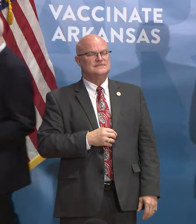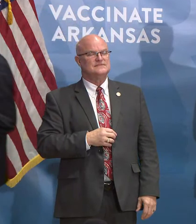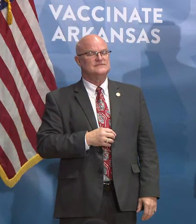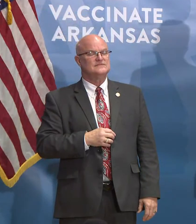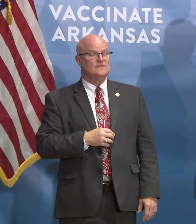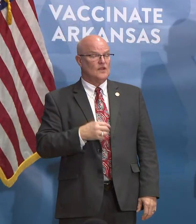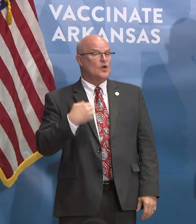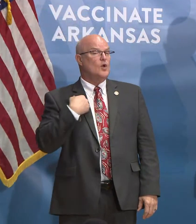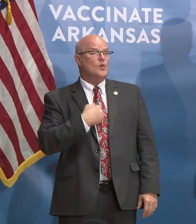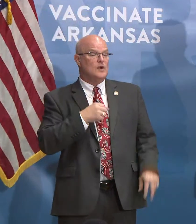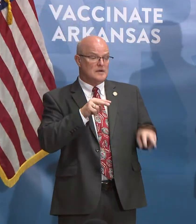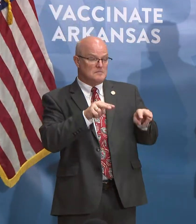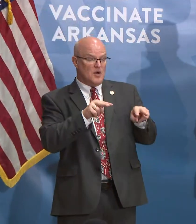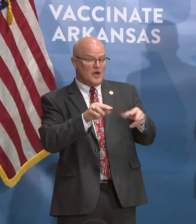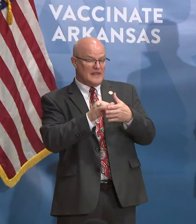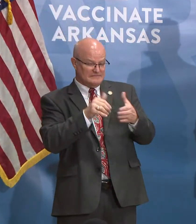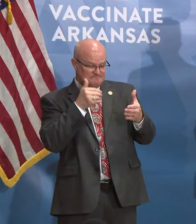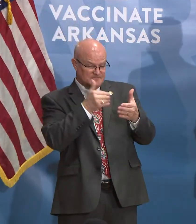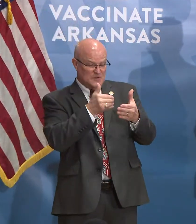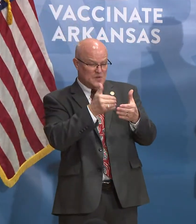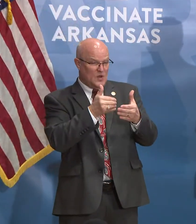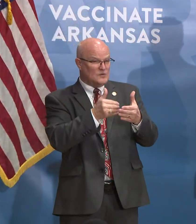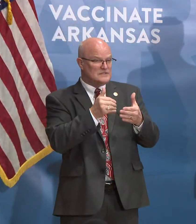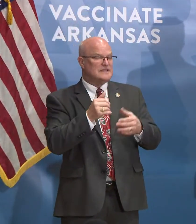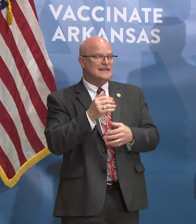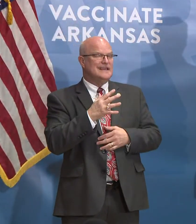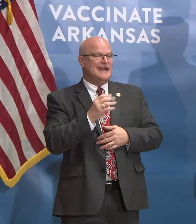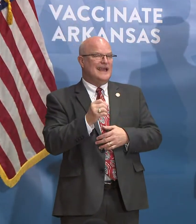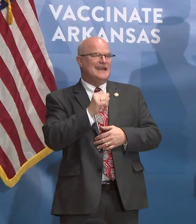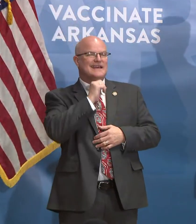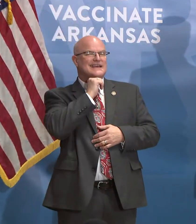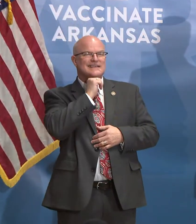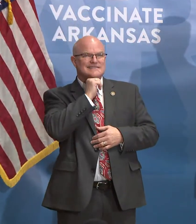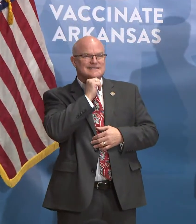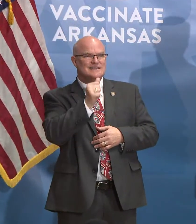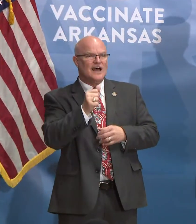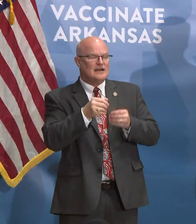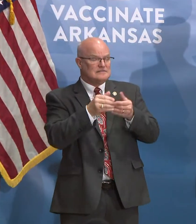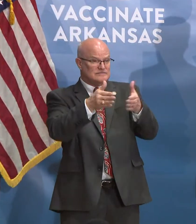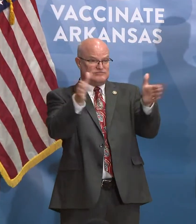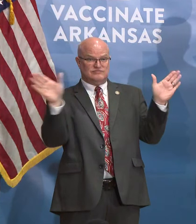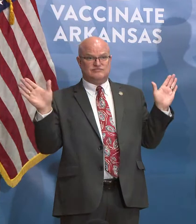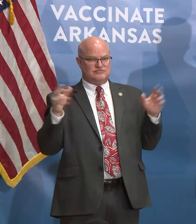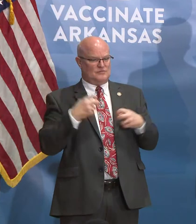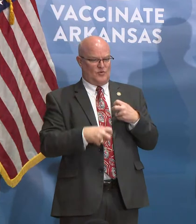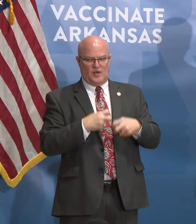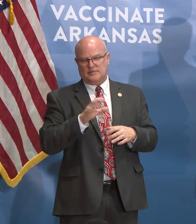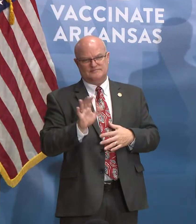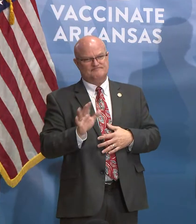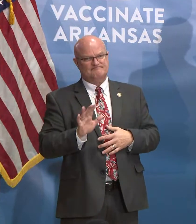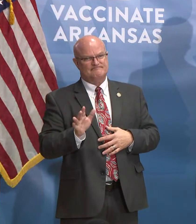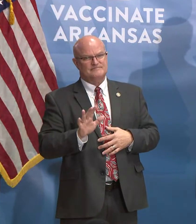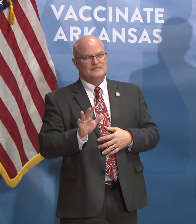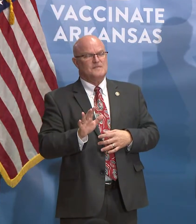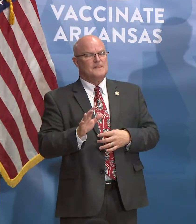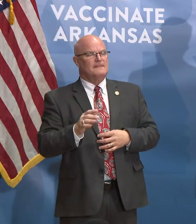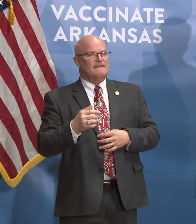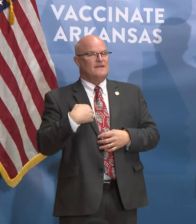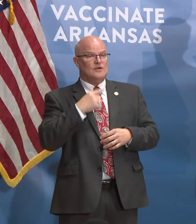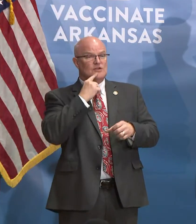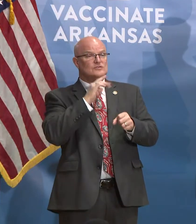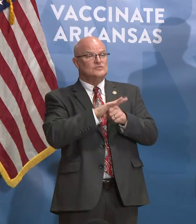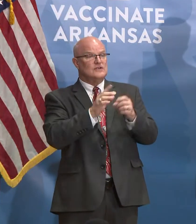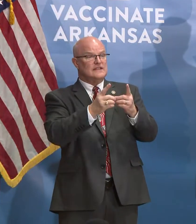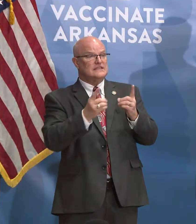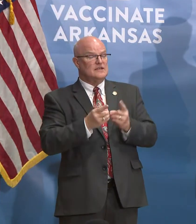We are monitoring that very closely, and it's not a widespread problem. So we have assured the